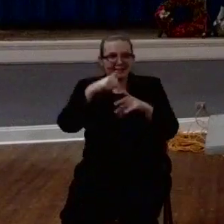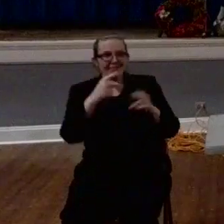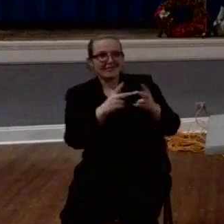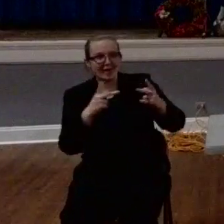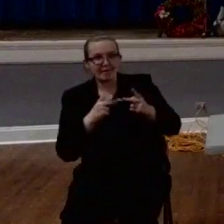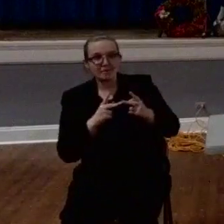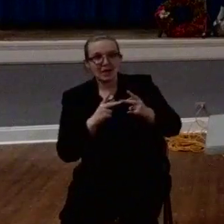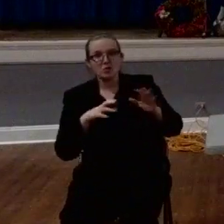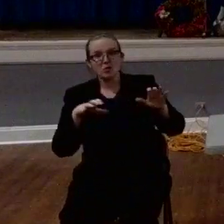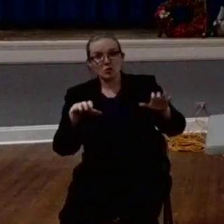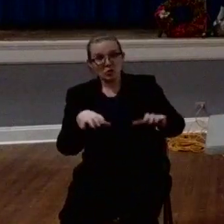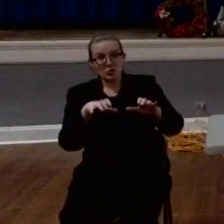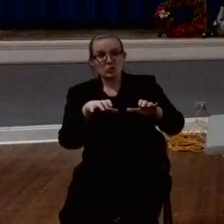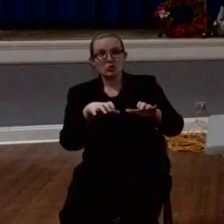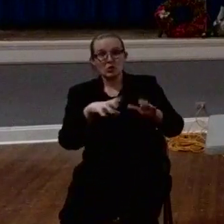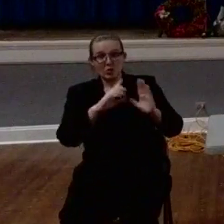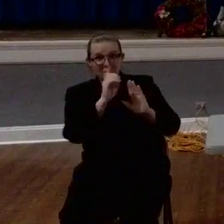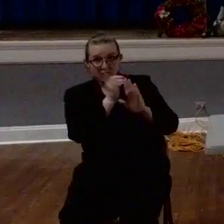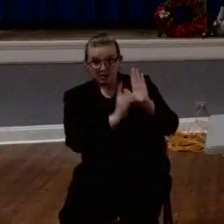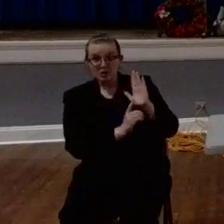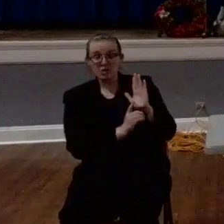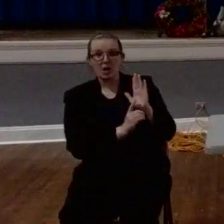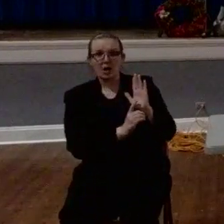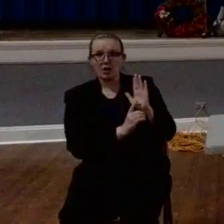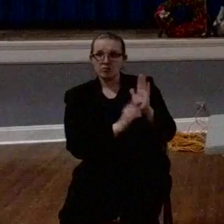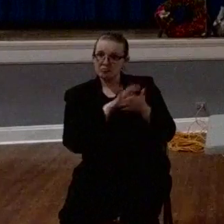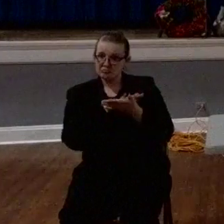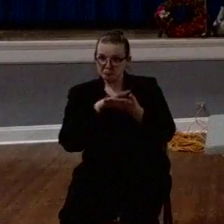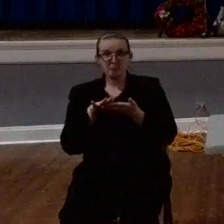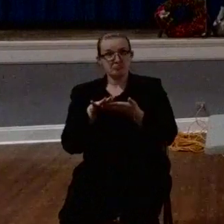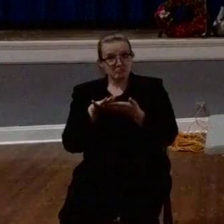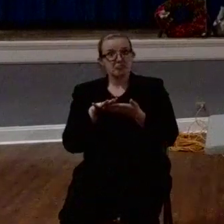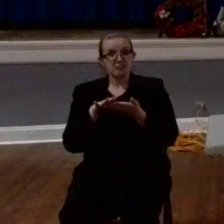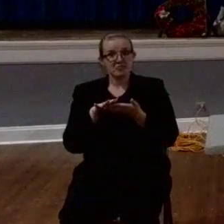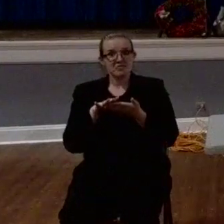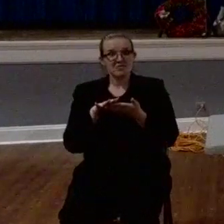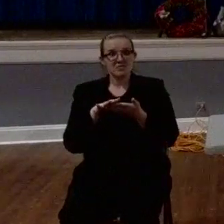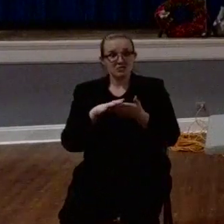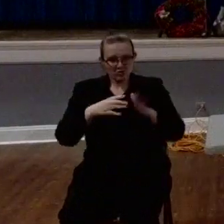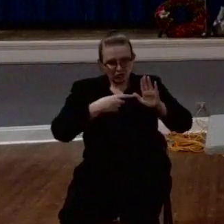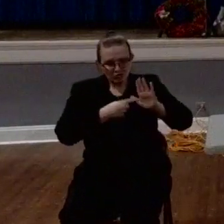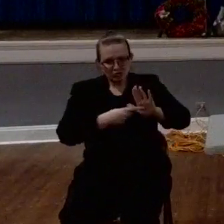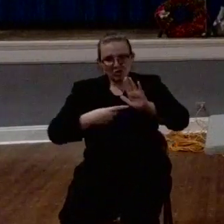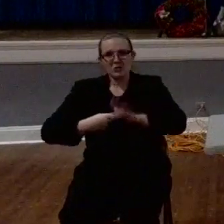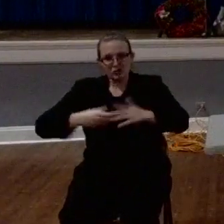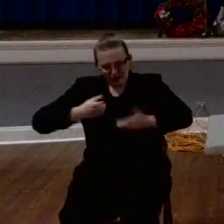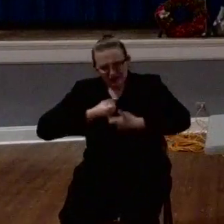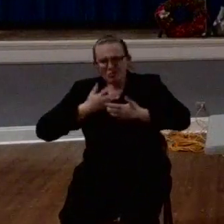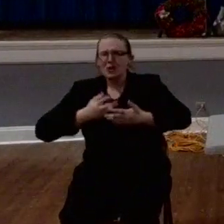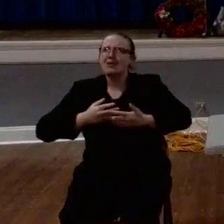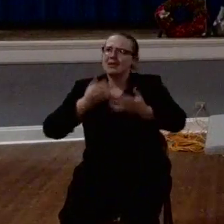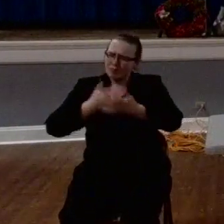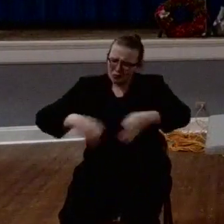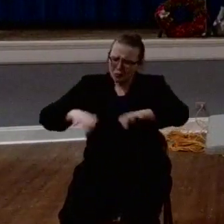And doing it in the design is very nice. Expressing the importance of the views, the